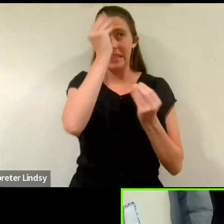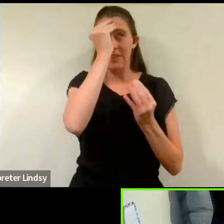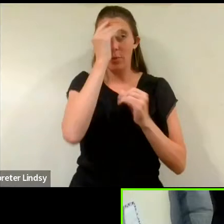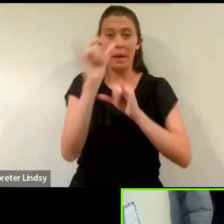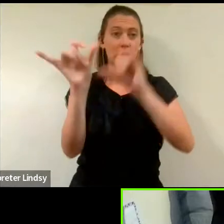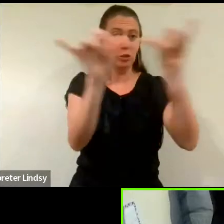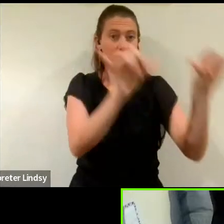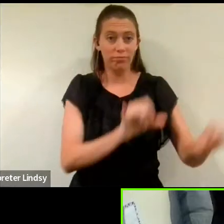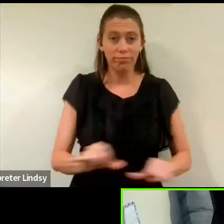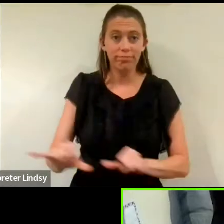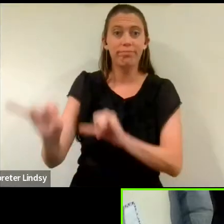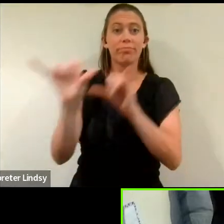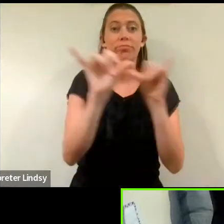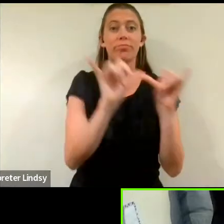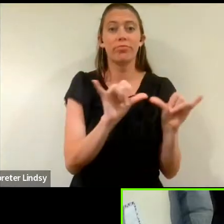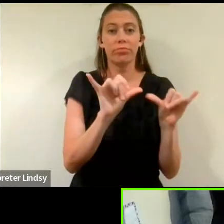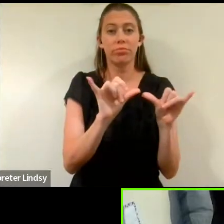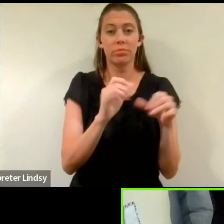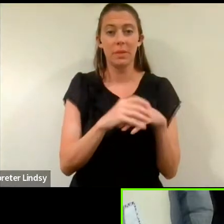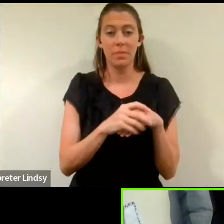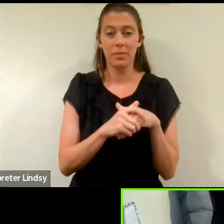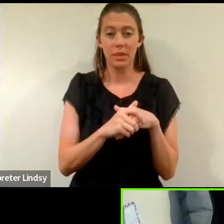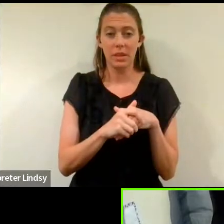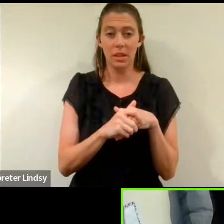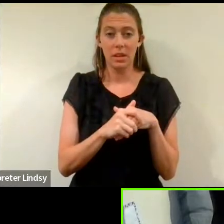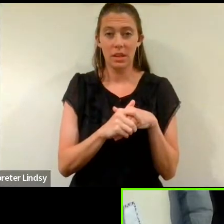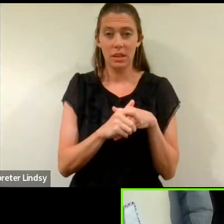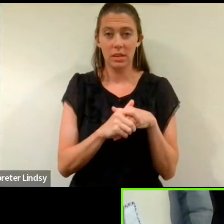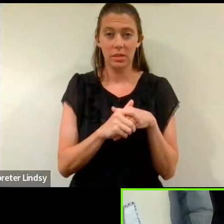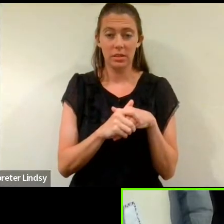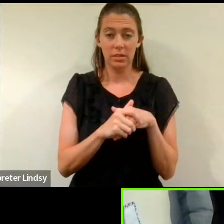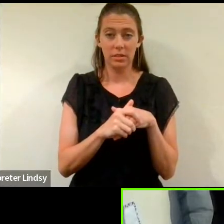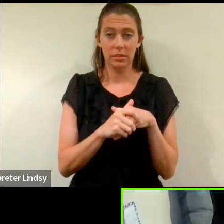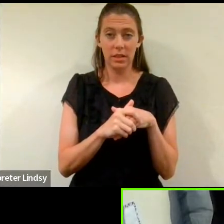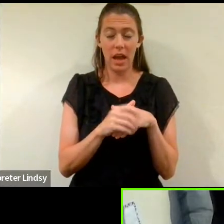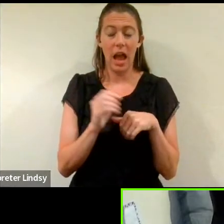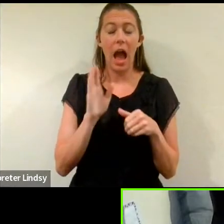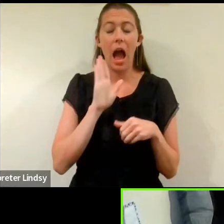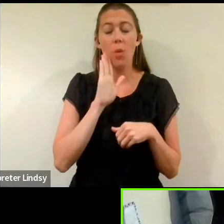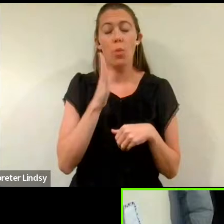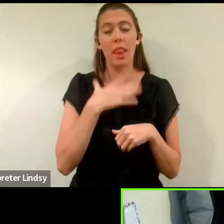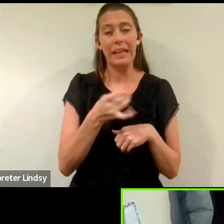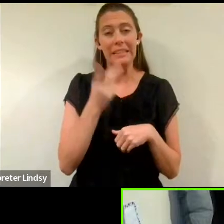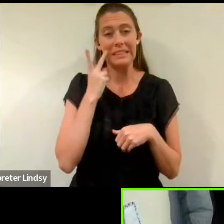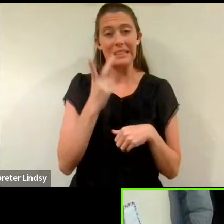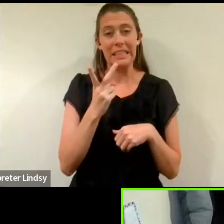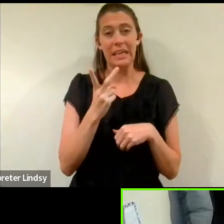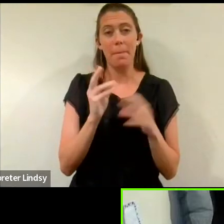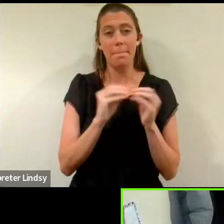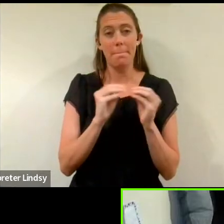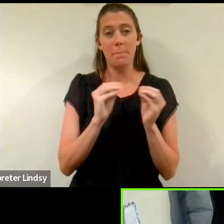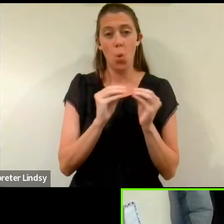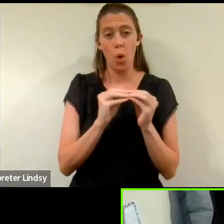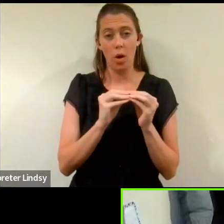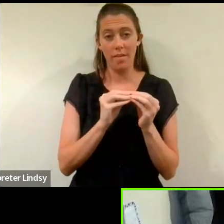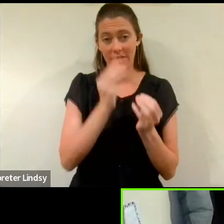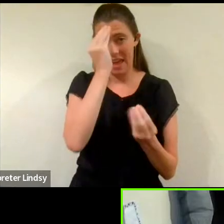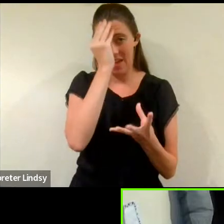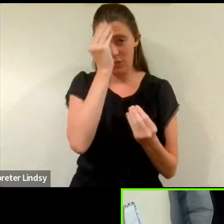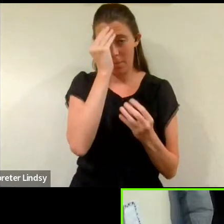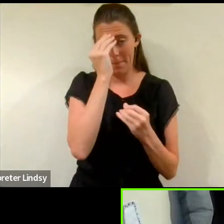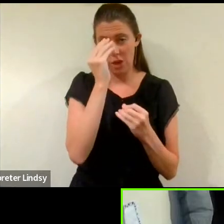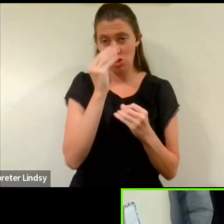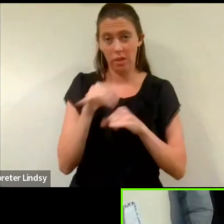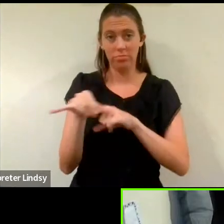5 months while we've been dealing with this. And wondering if there's a separate team that